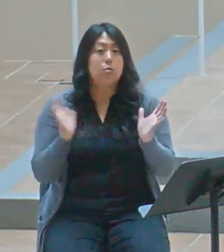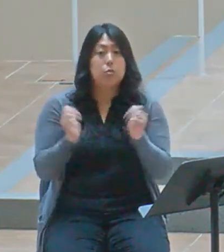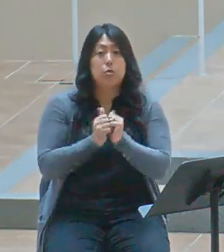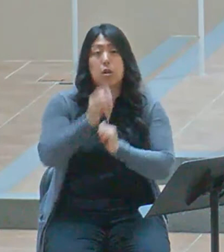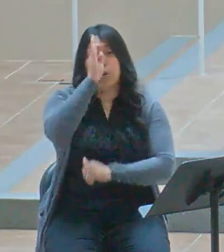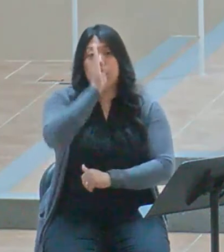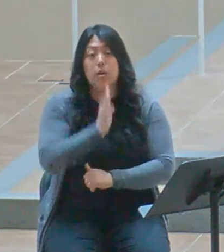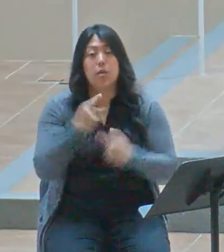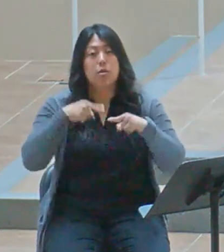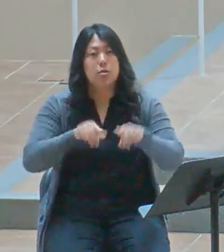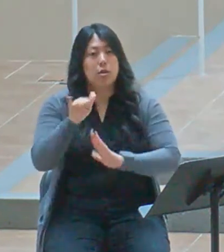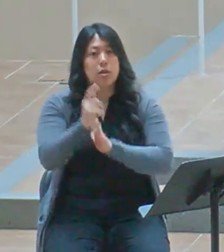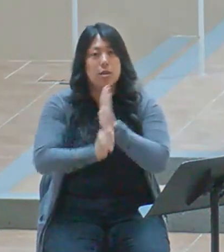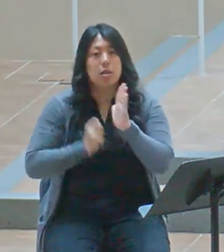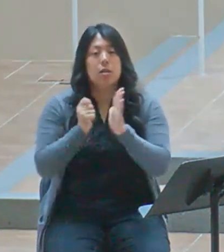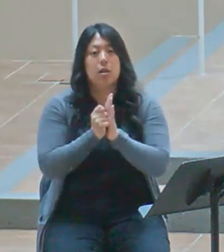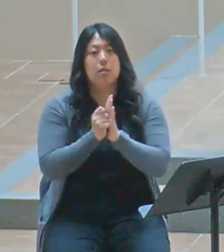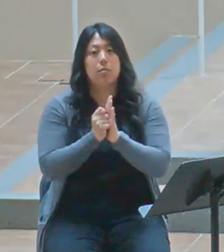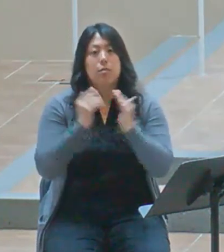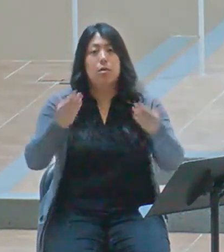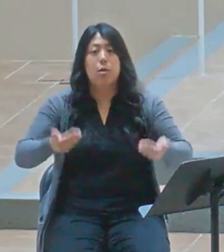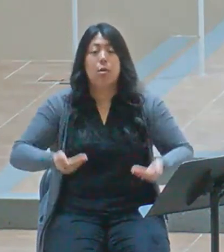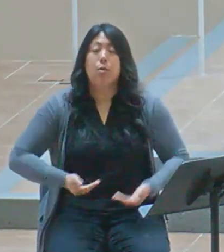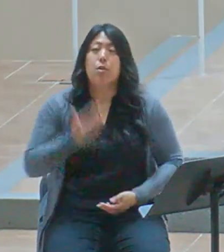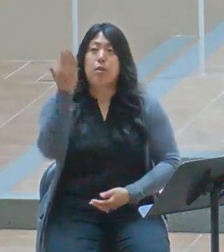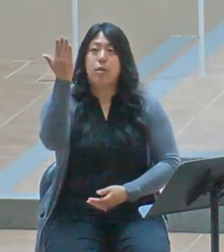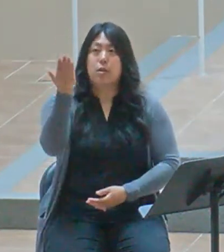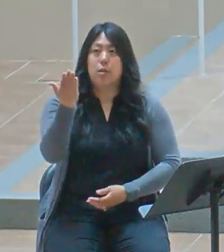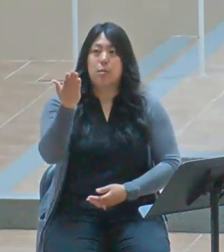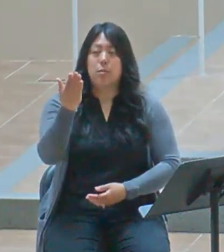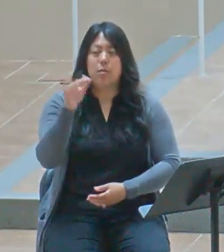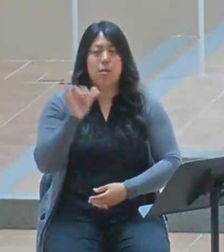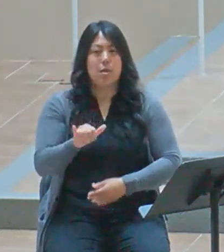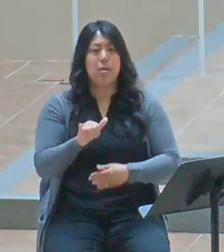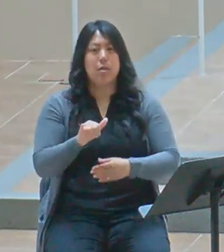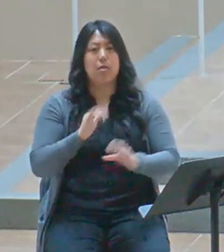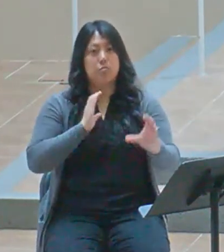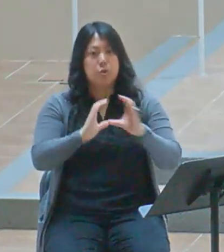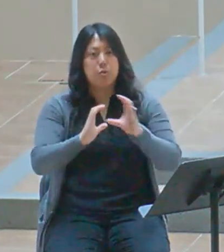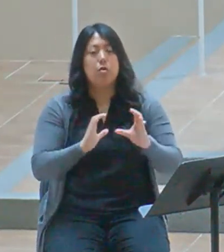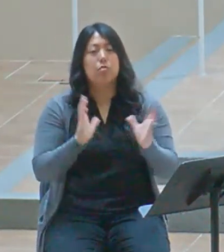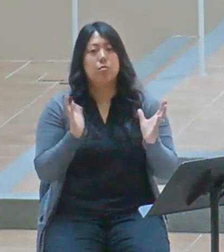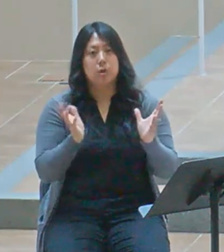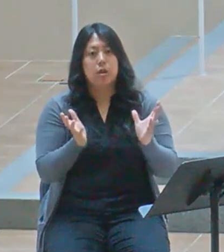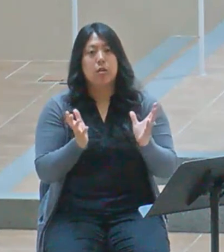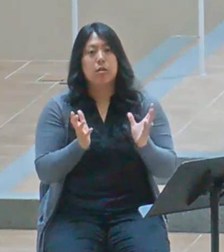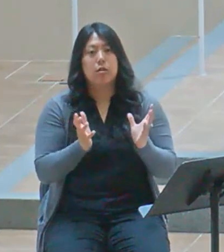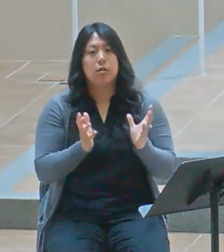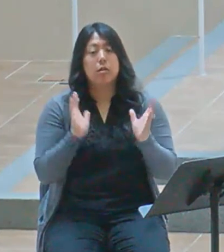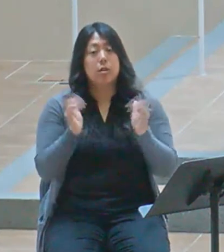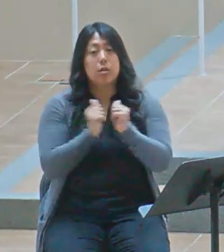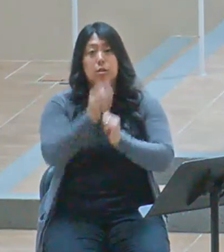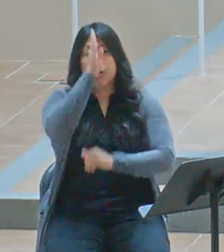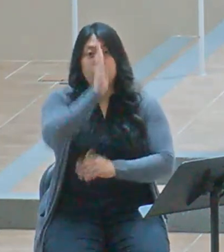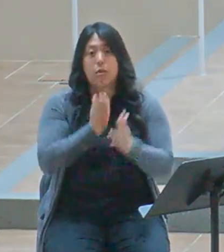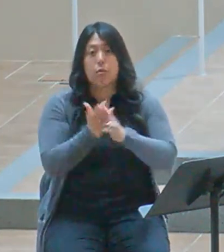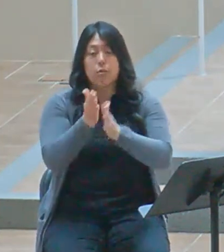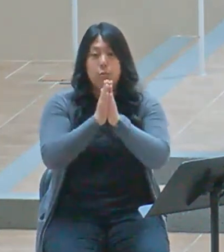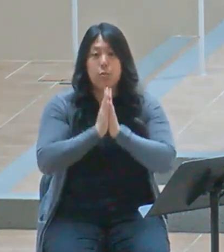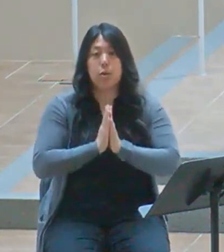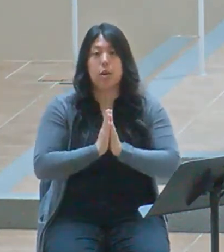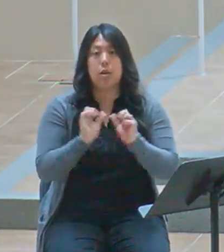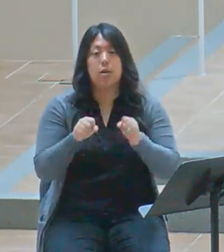way. And we invite him in that conversation, which is talking to God through prayer. It